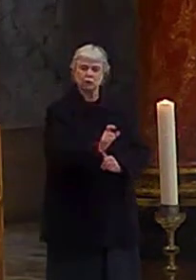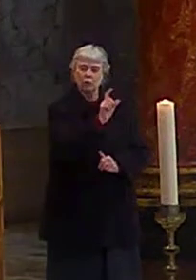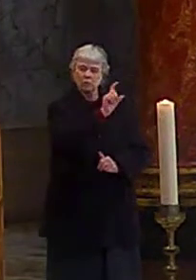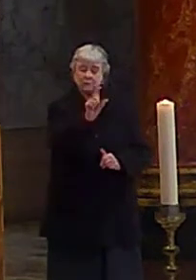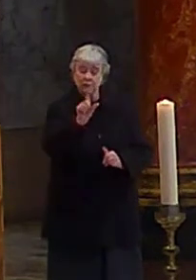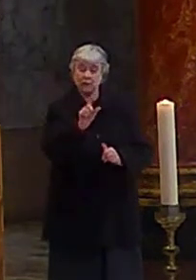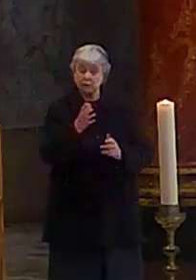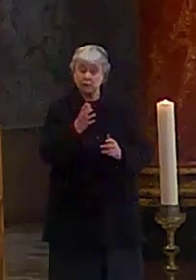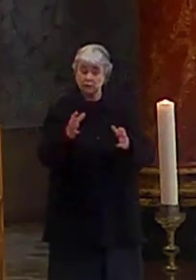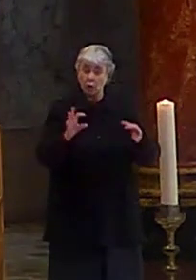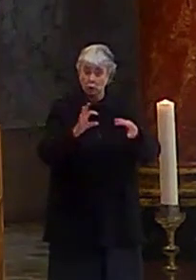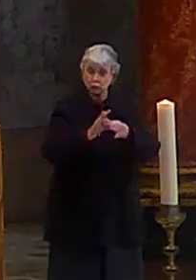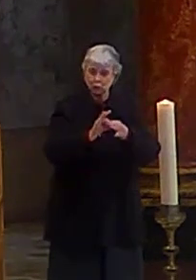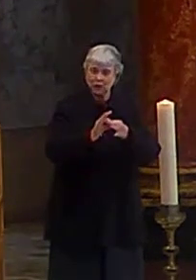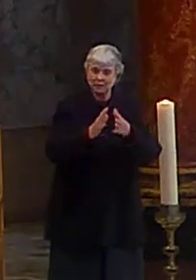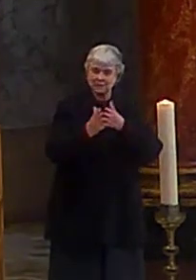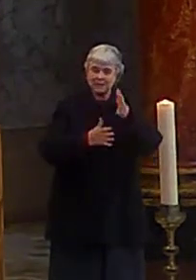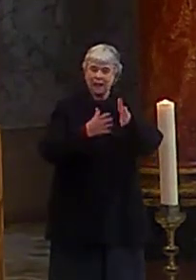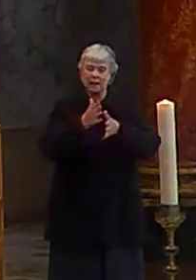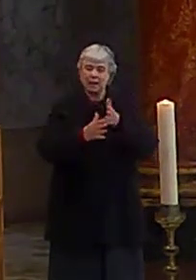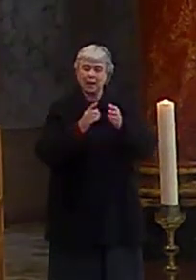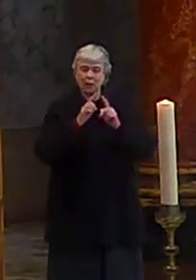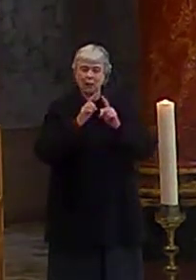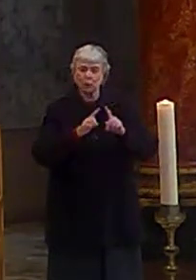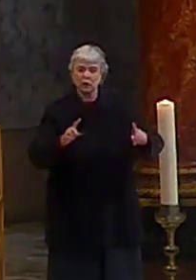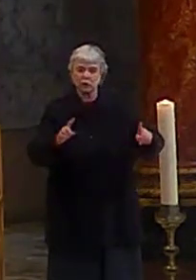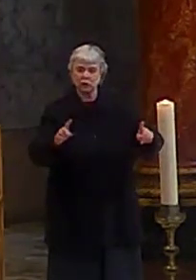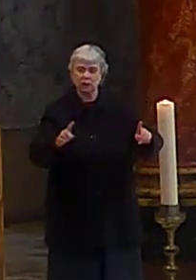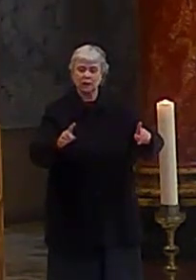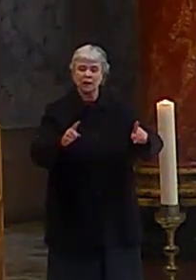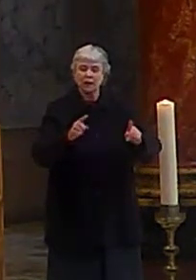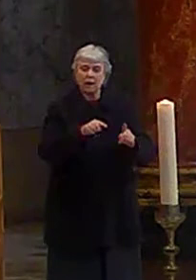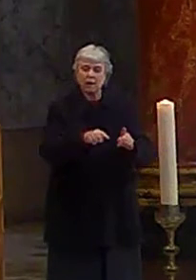language on our website at 11am